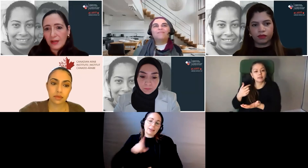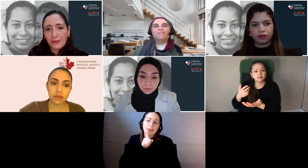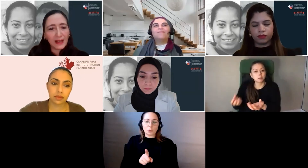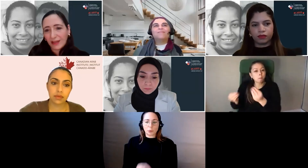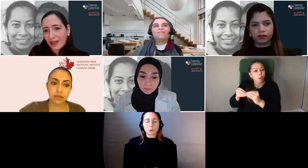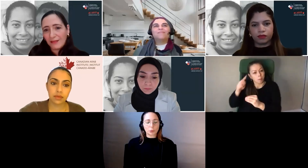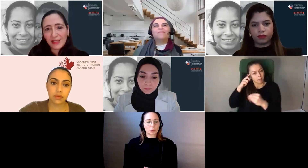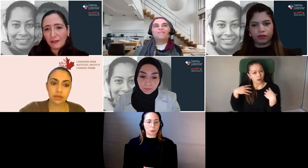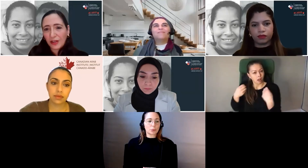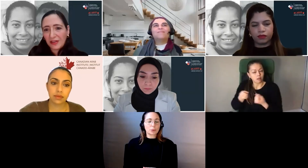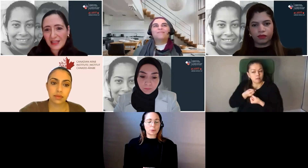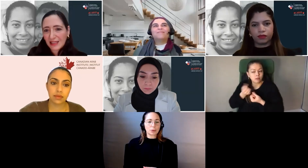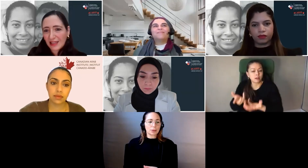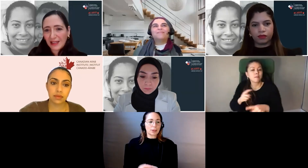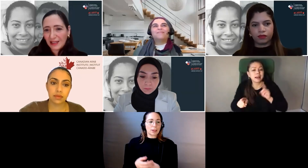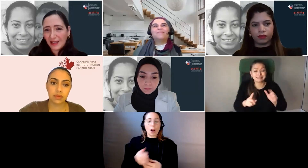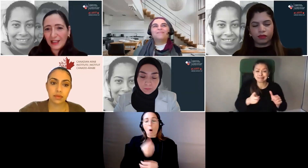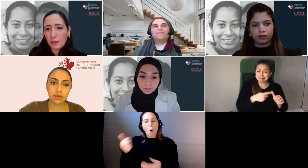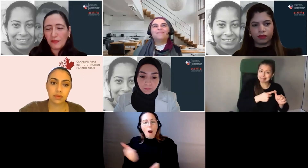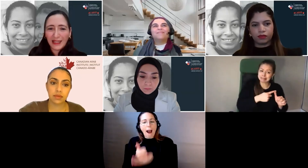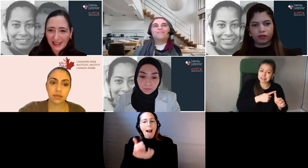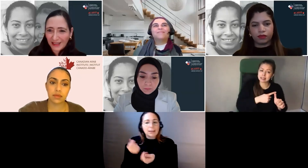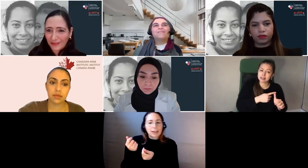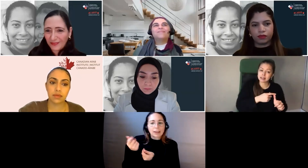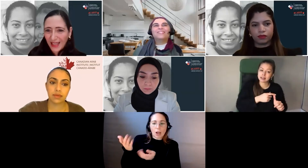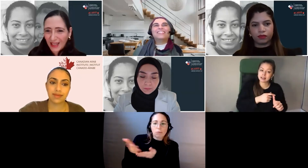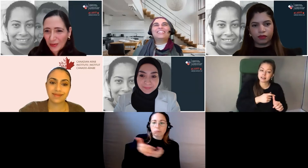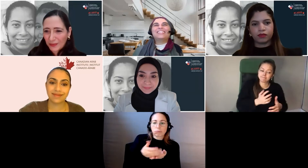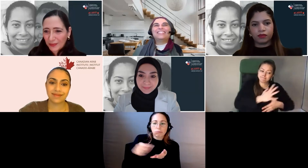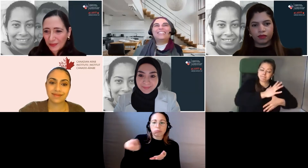people. But again, self-care is at the top of my list.